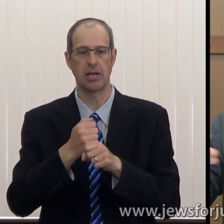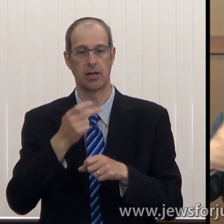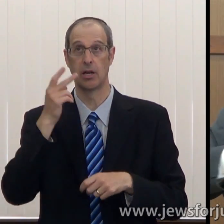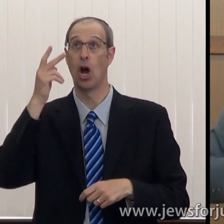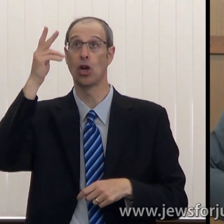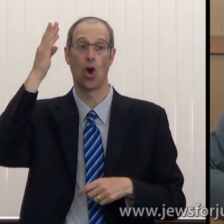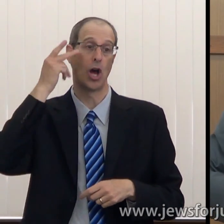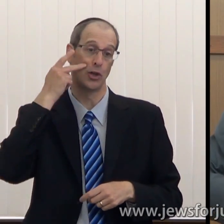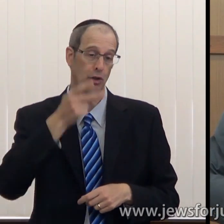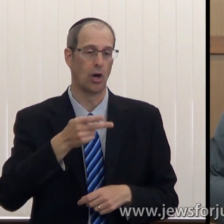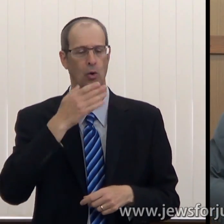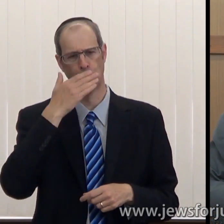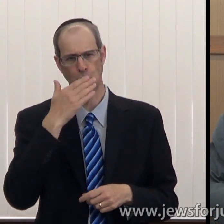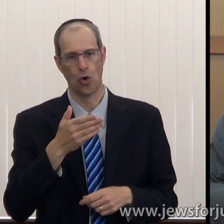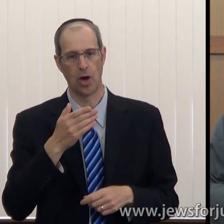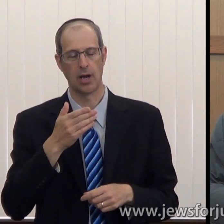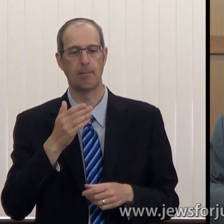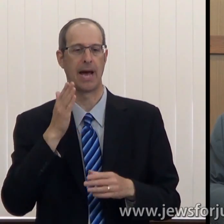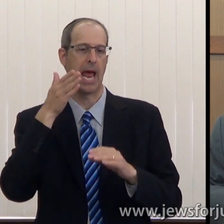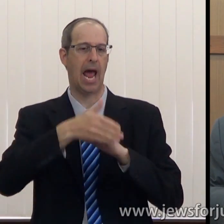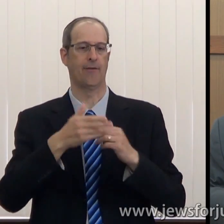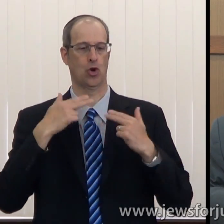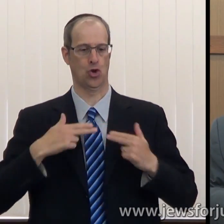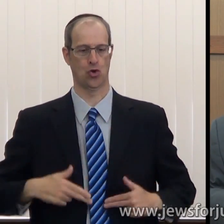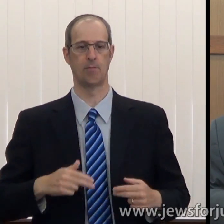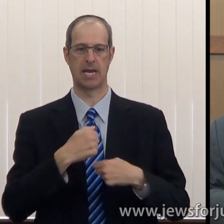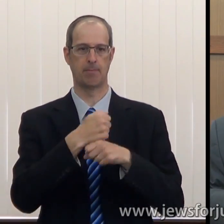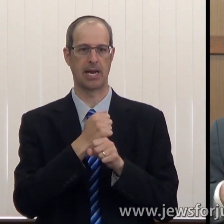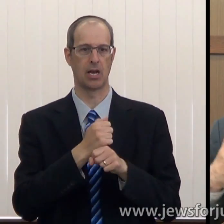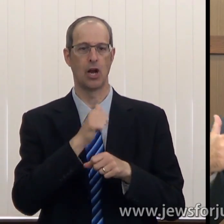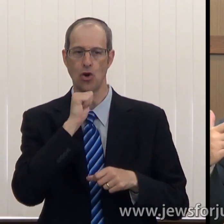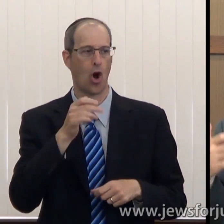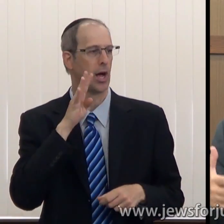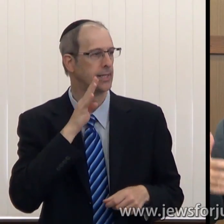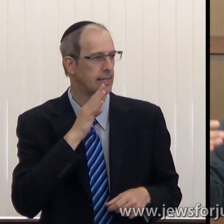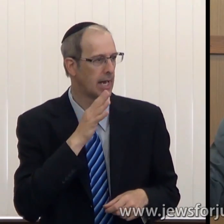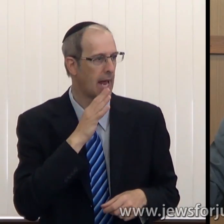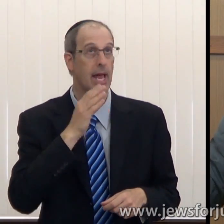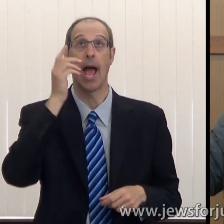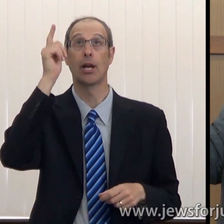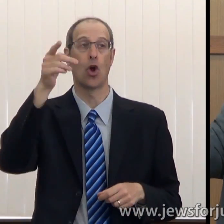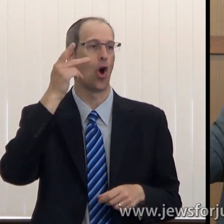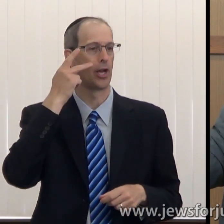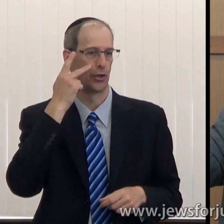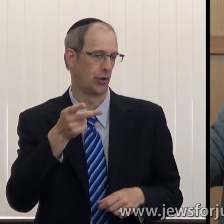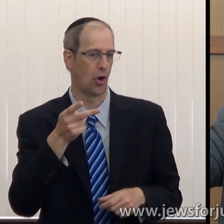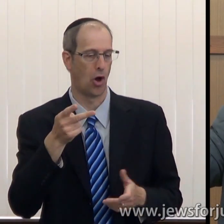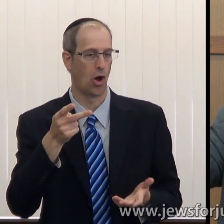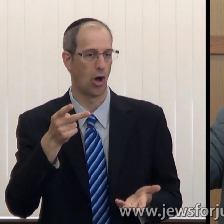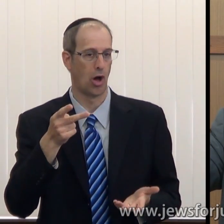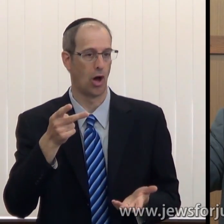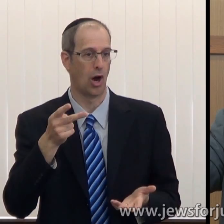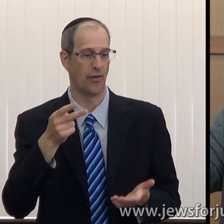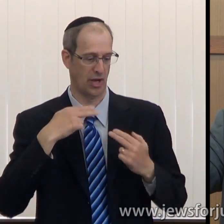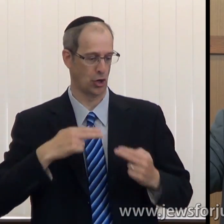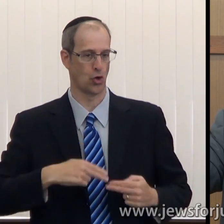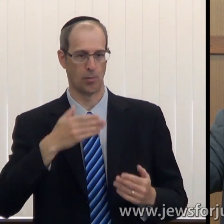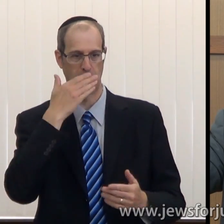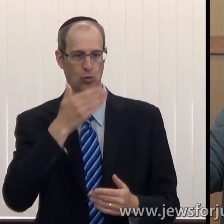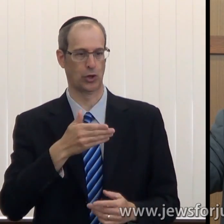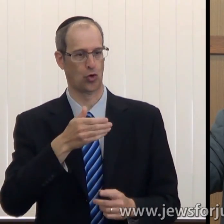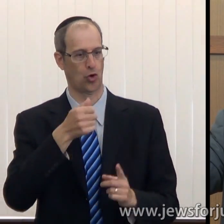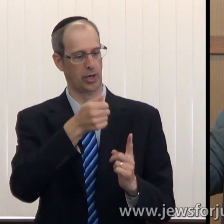good. But after the human being, it doesn't say, "And God saw that the human being was